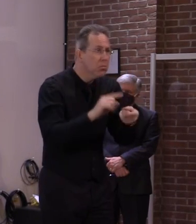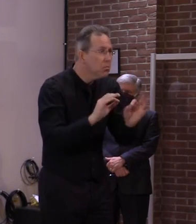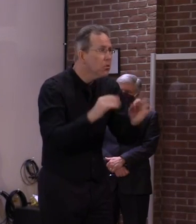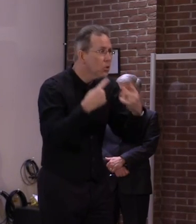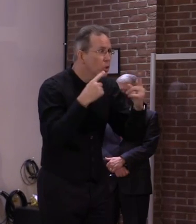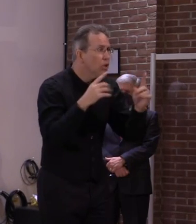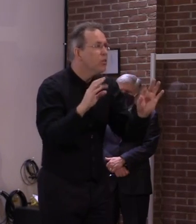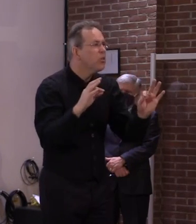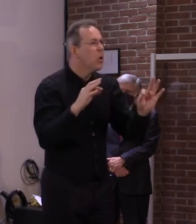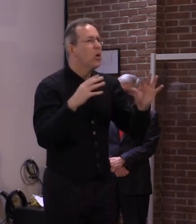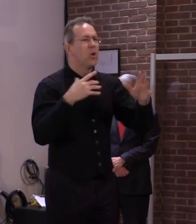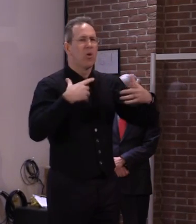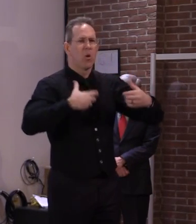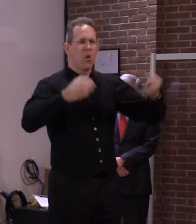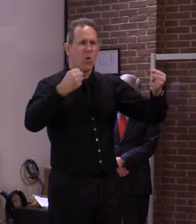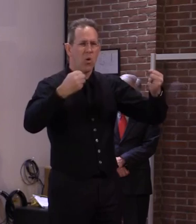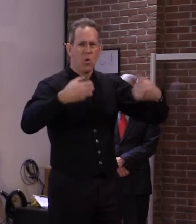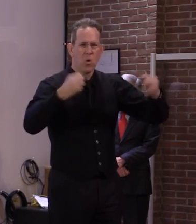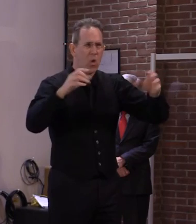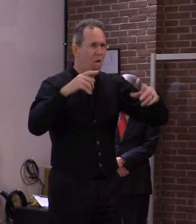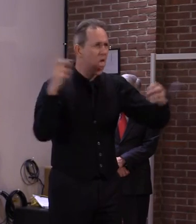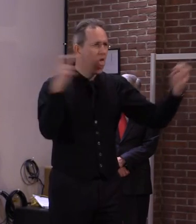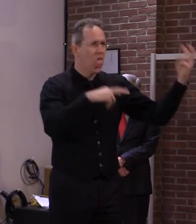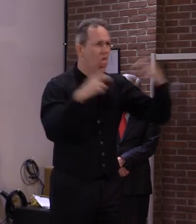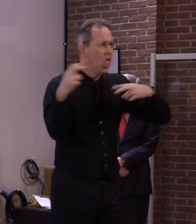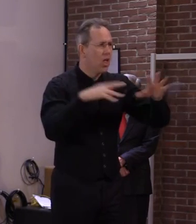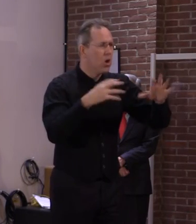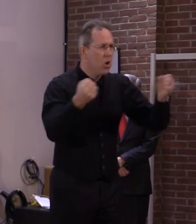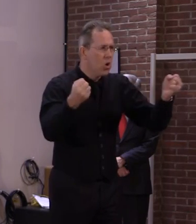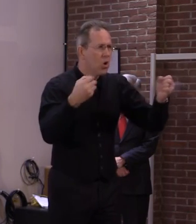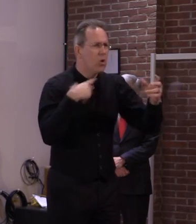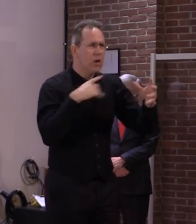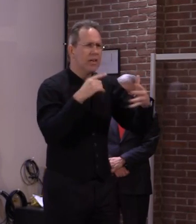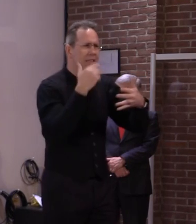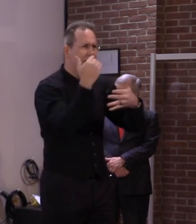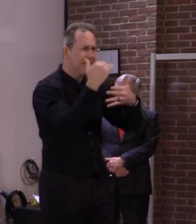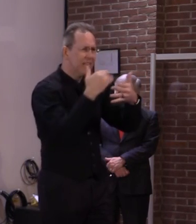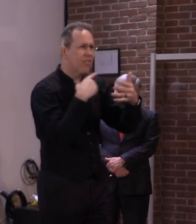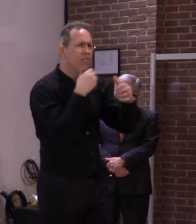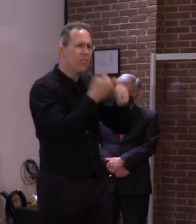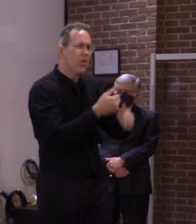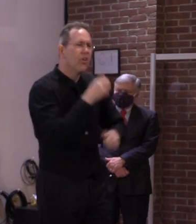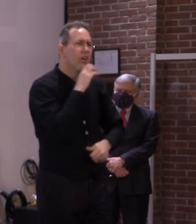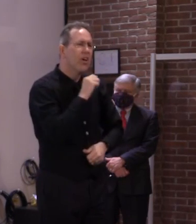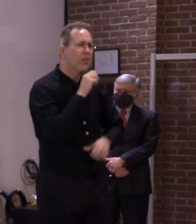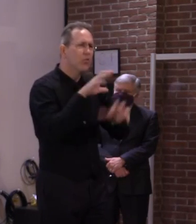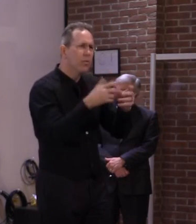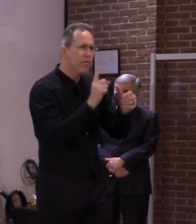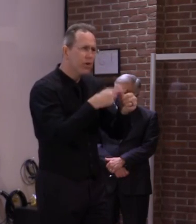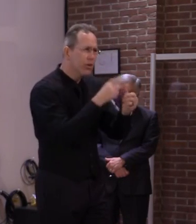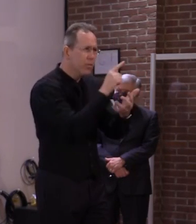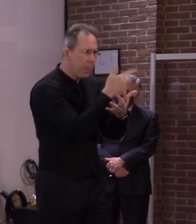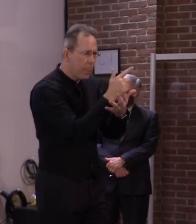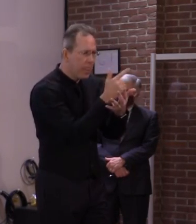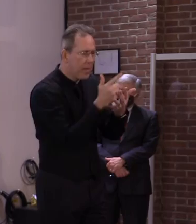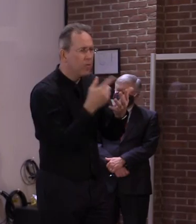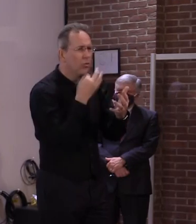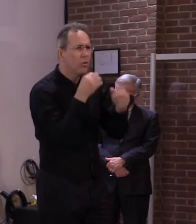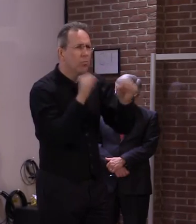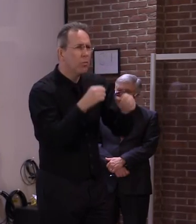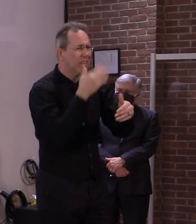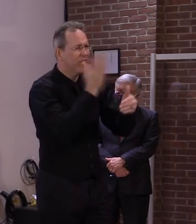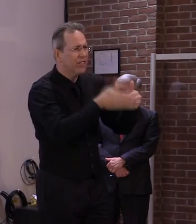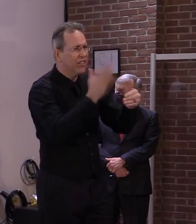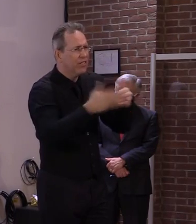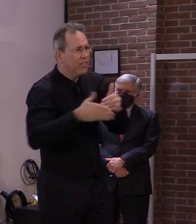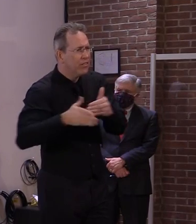everyone just as quick as we possibly can. But as a reminder, you know, it's just been